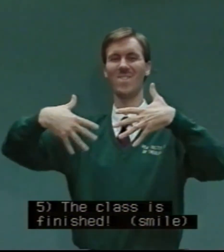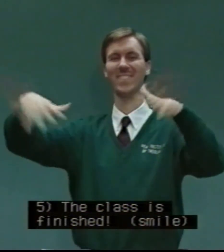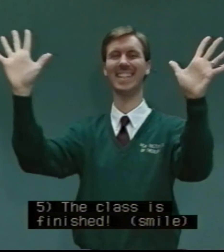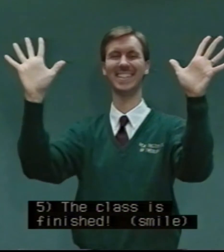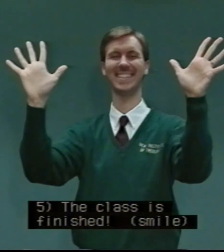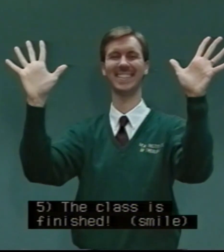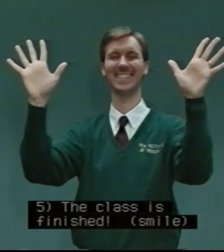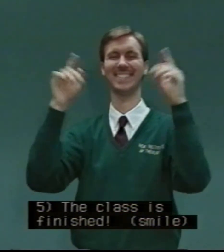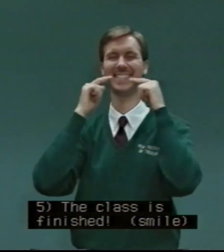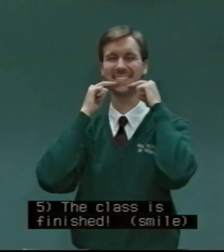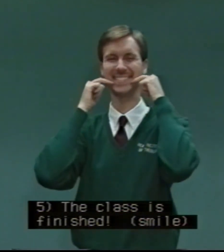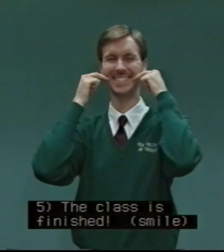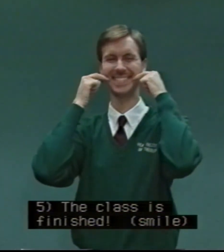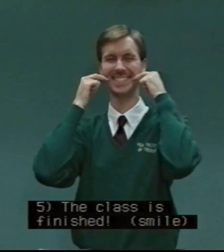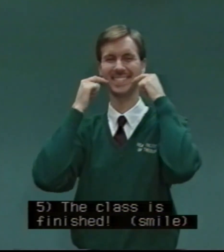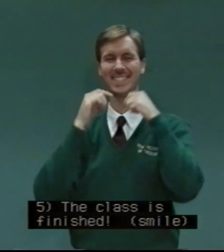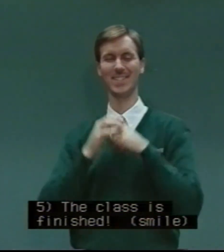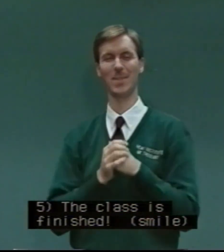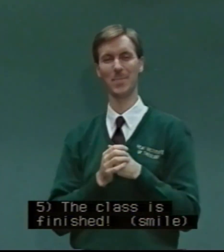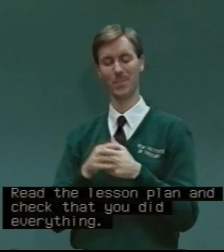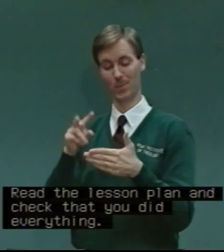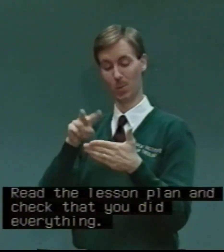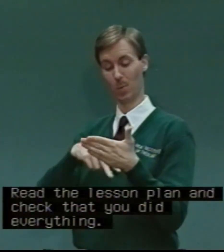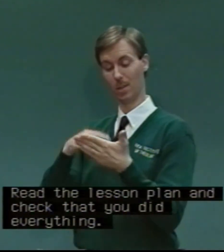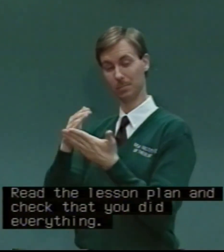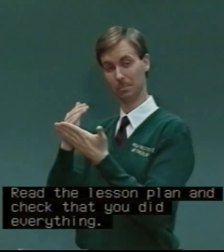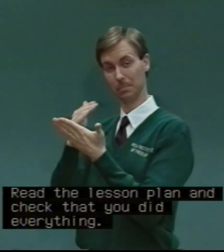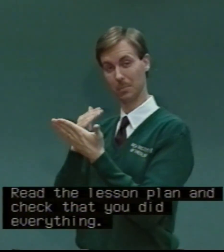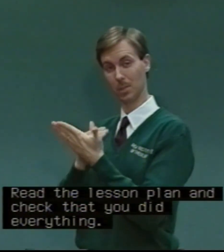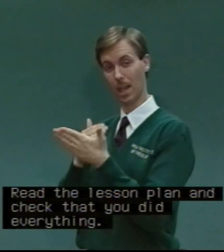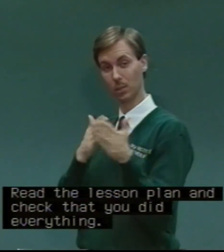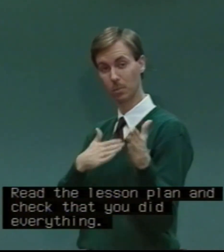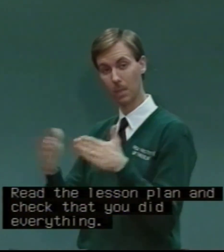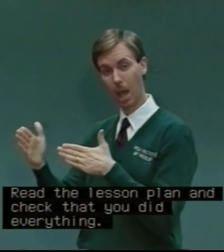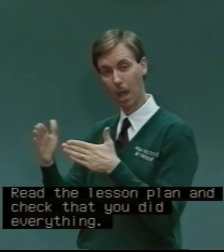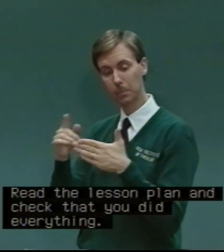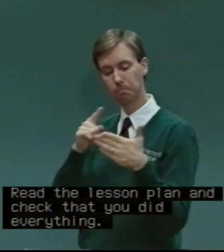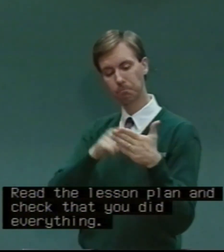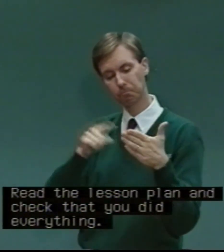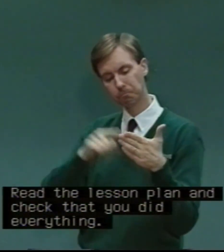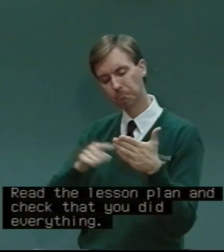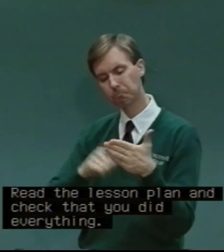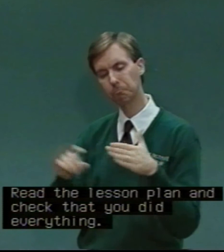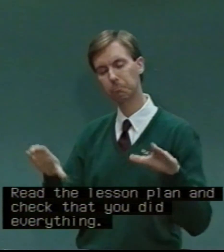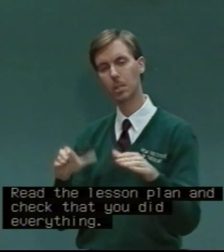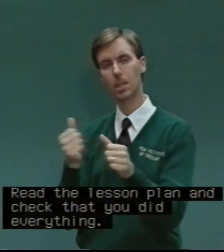Read the lesson plan and check that you did